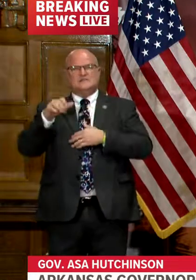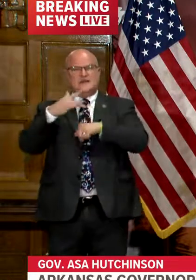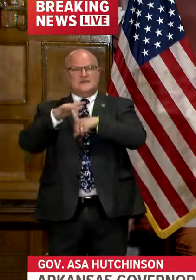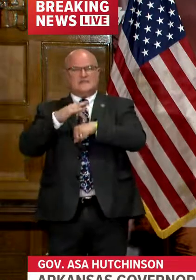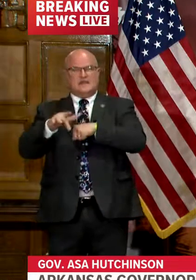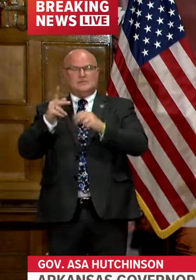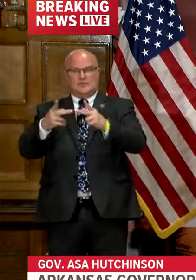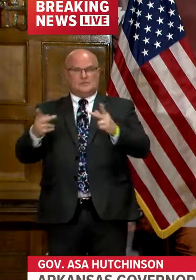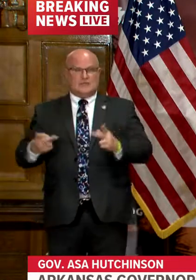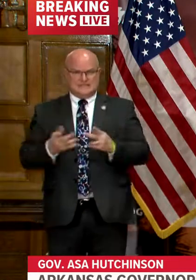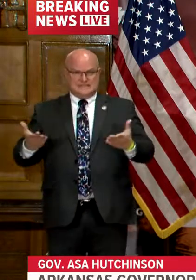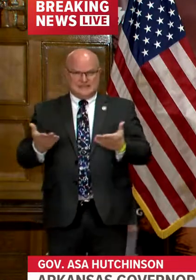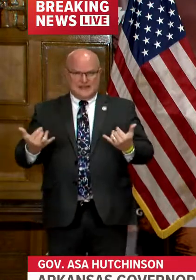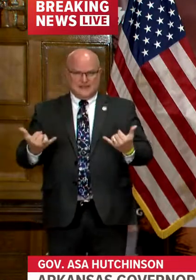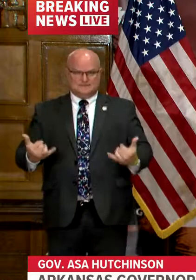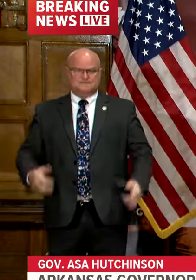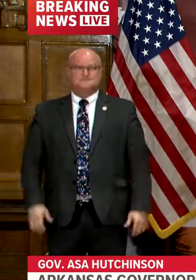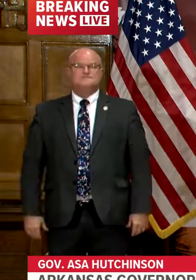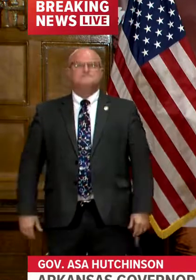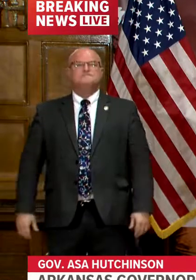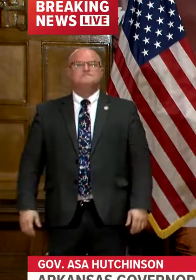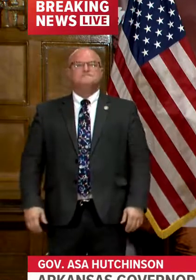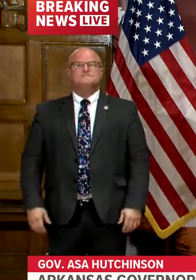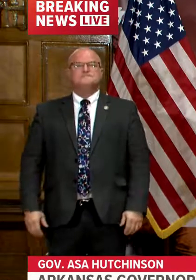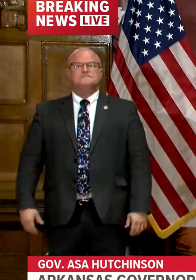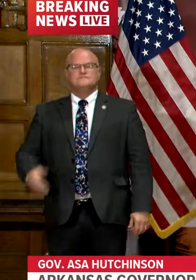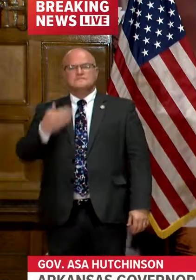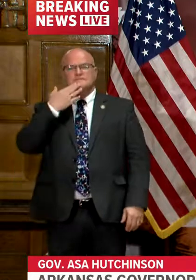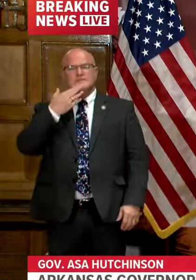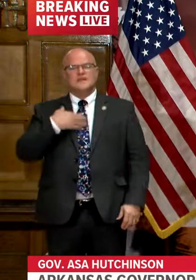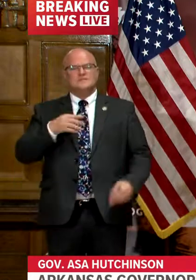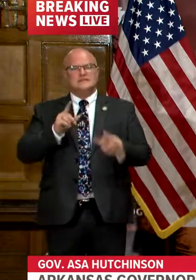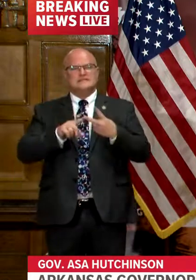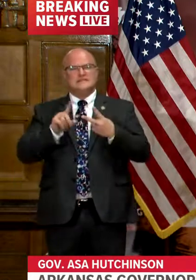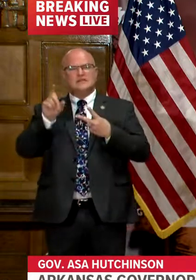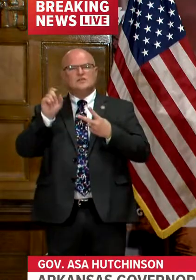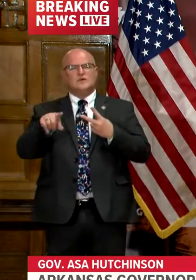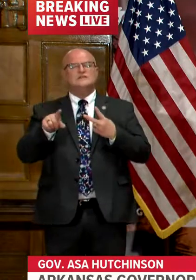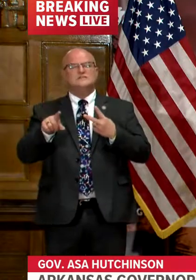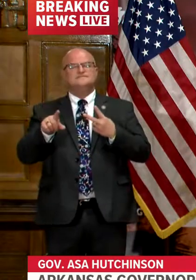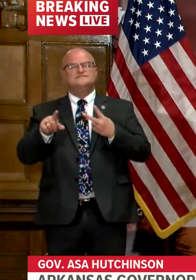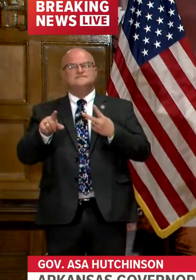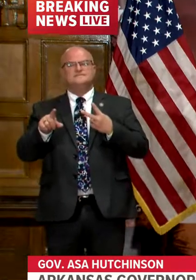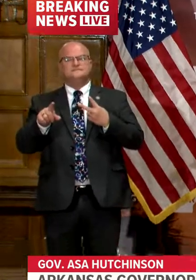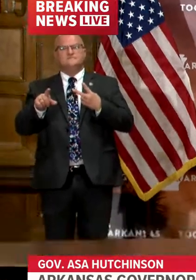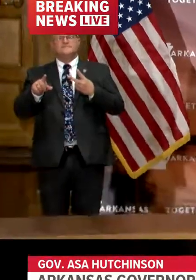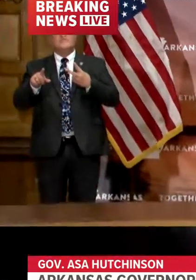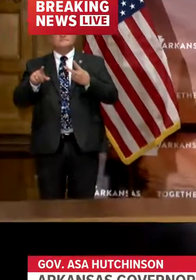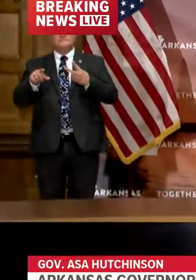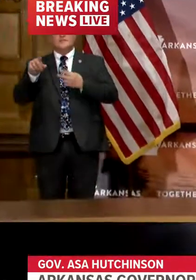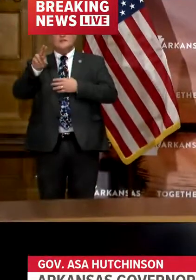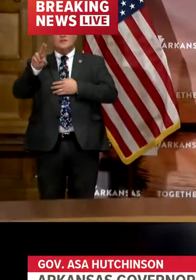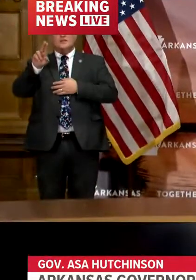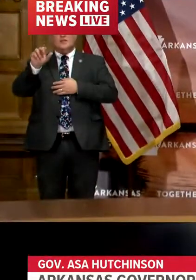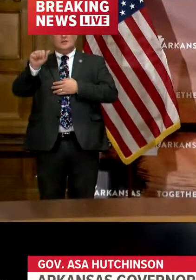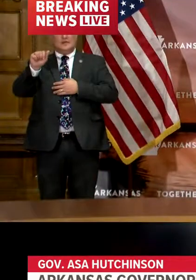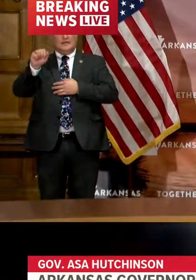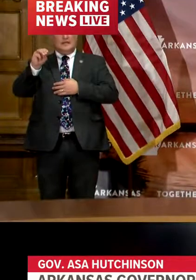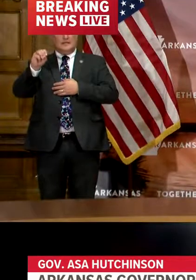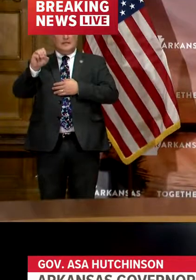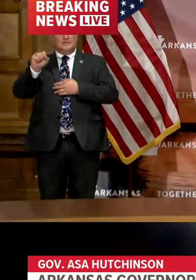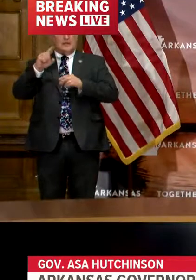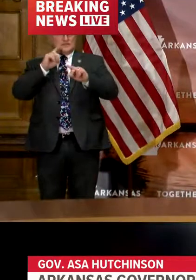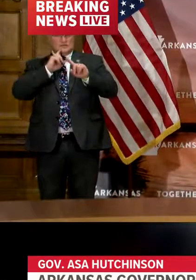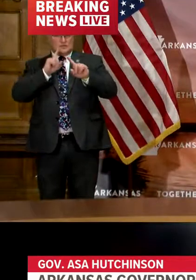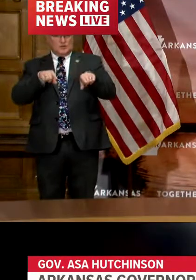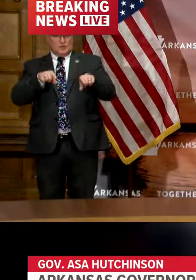those locations. Thank you so much. My second question was concerning the UAMS report, biweekly